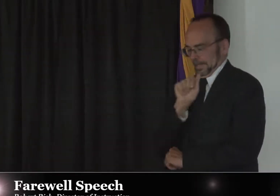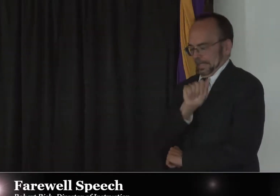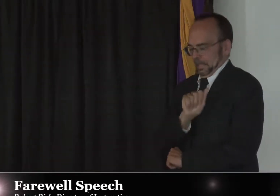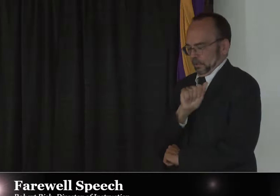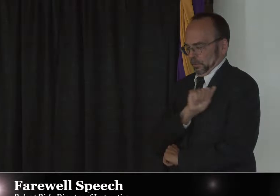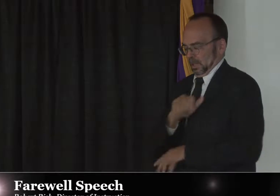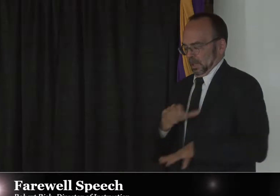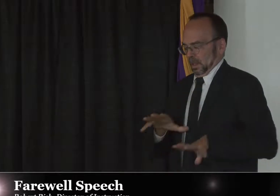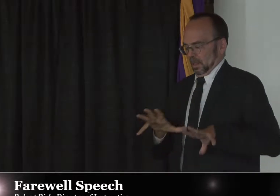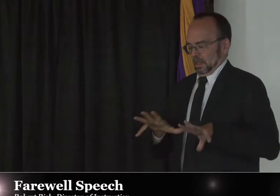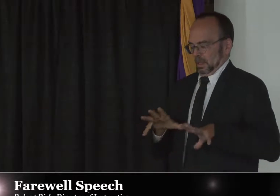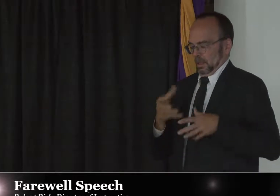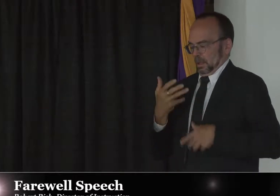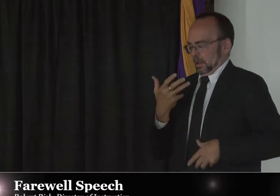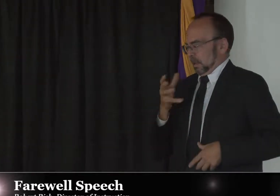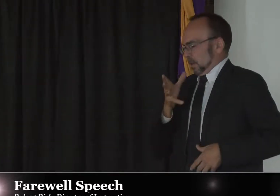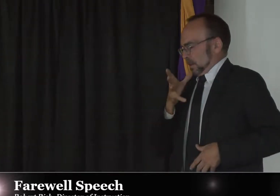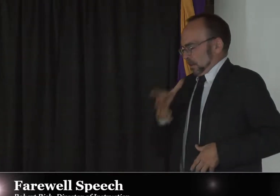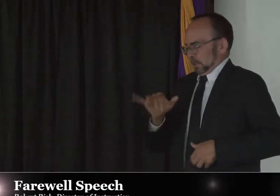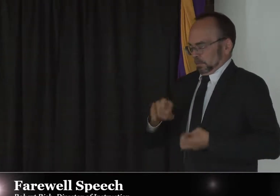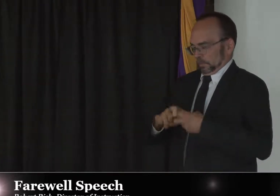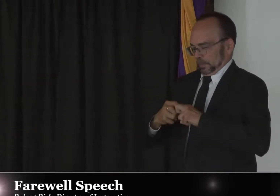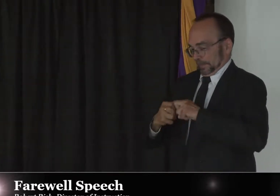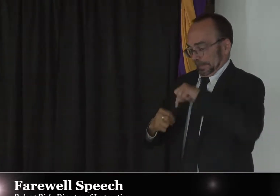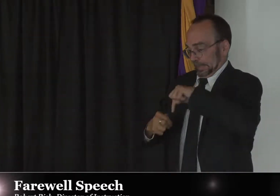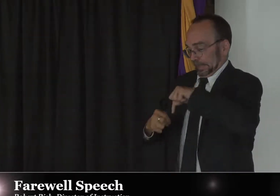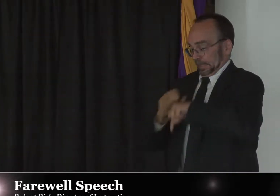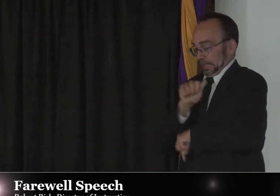to me? His attitude was